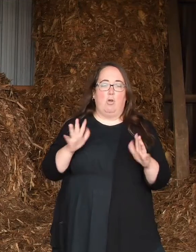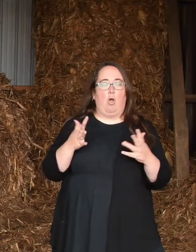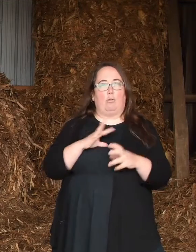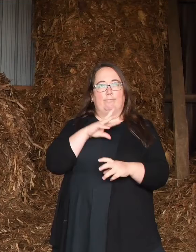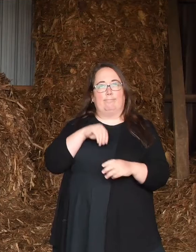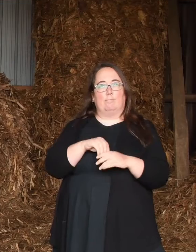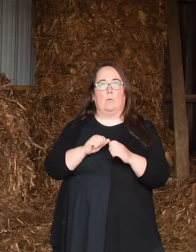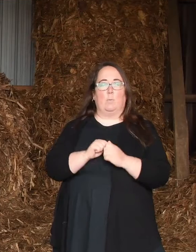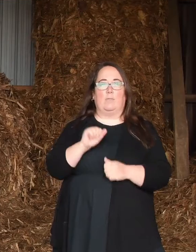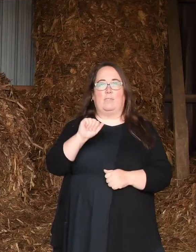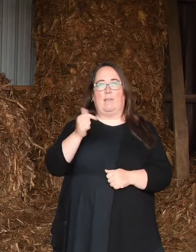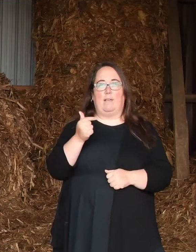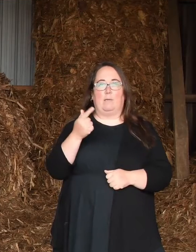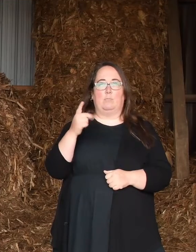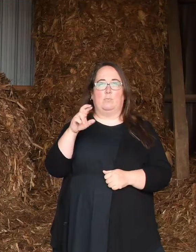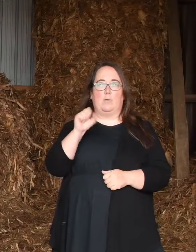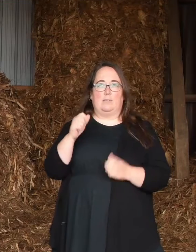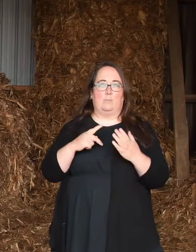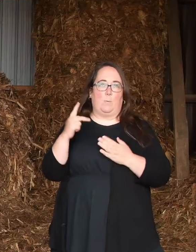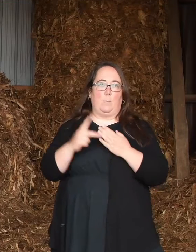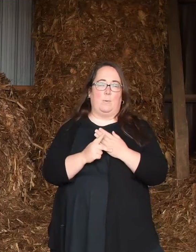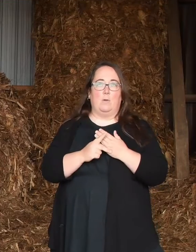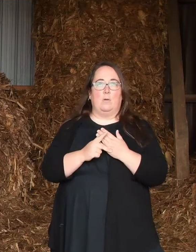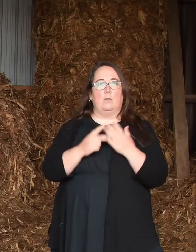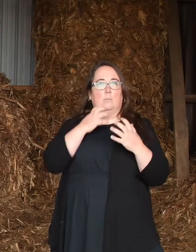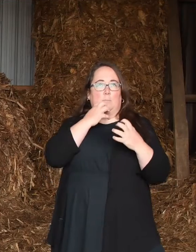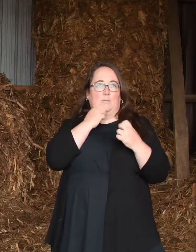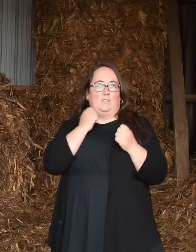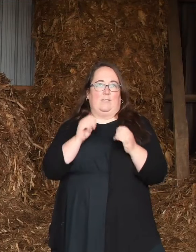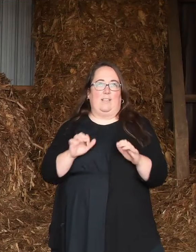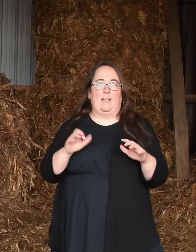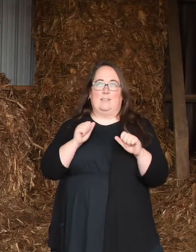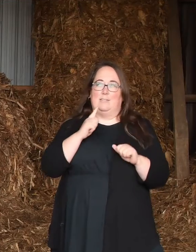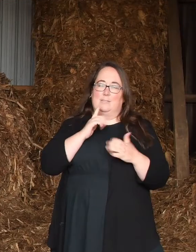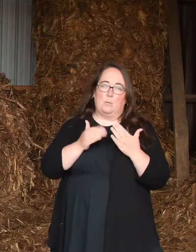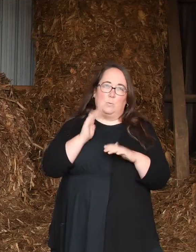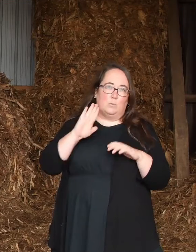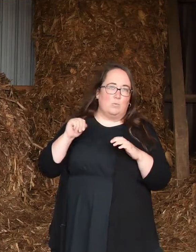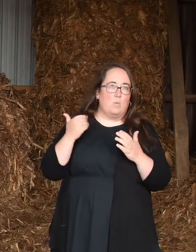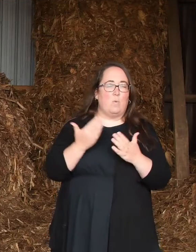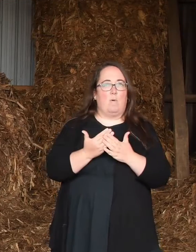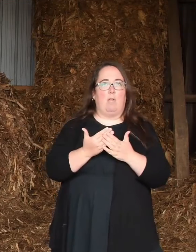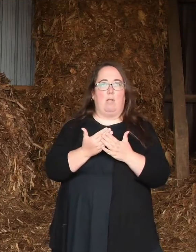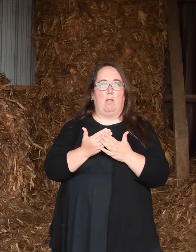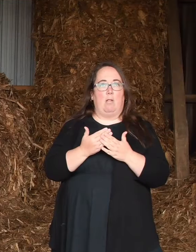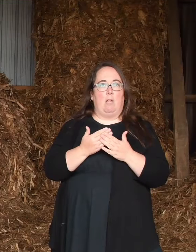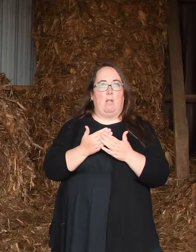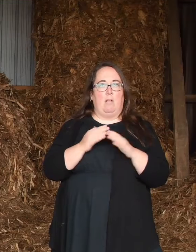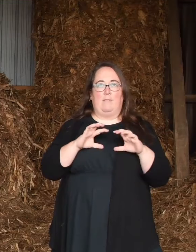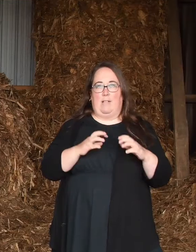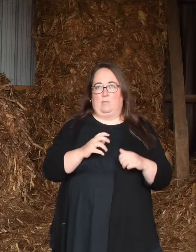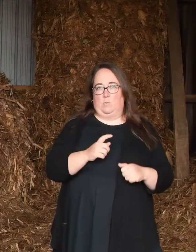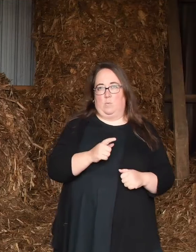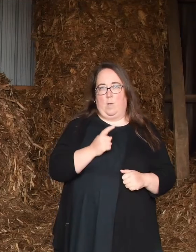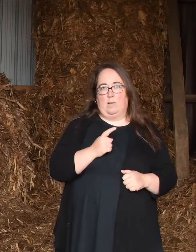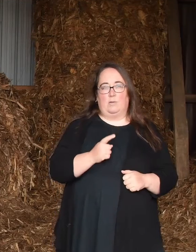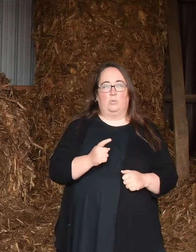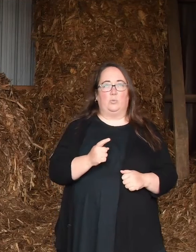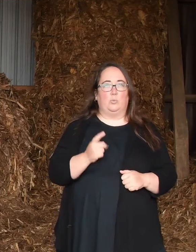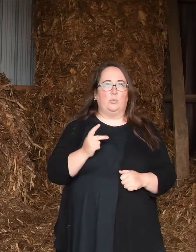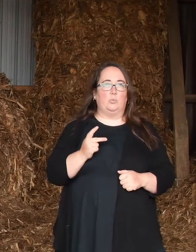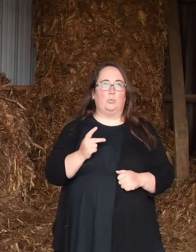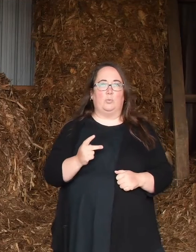our Ag Pres program, preserving land that is almost entirely comprised of Class 1,